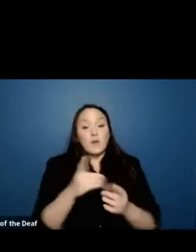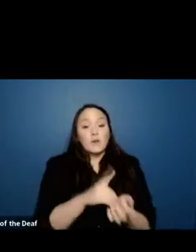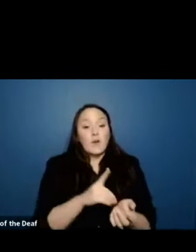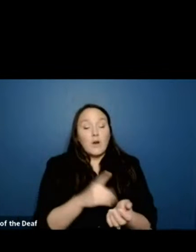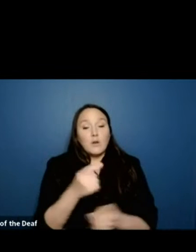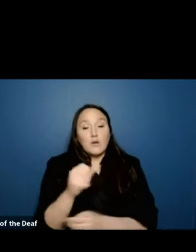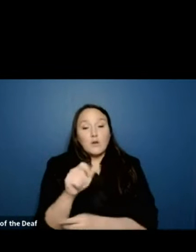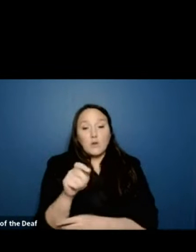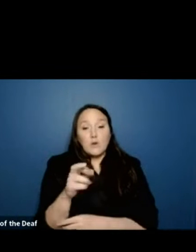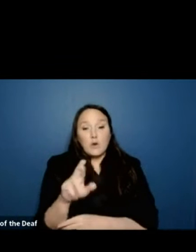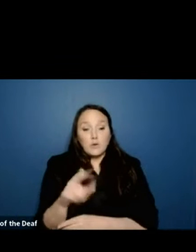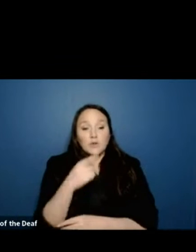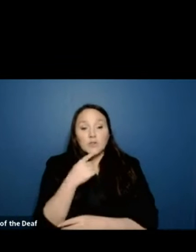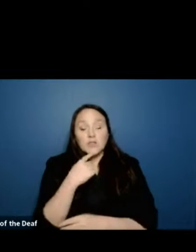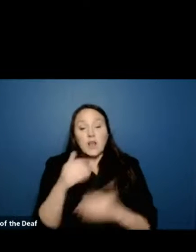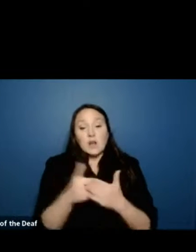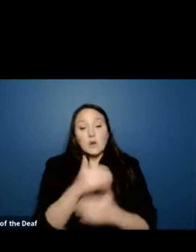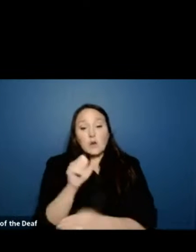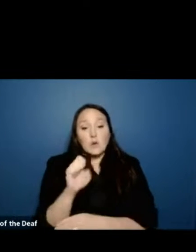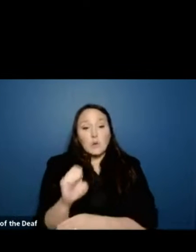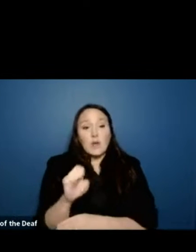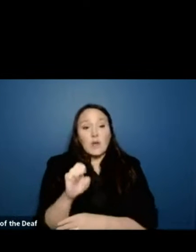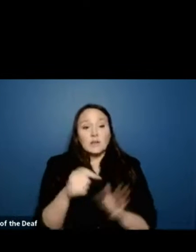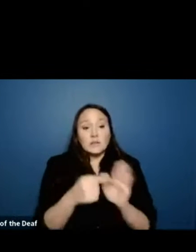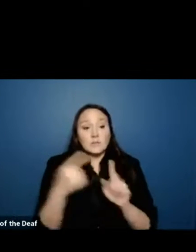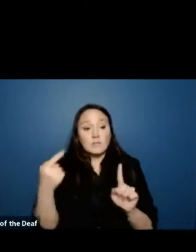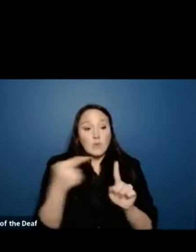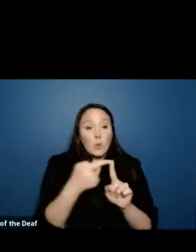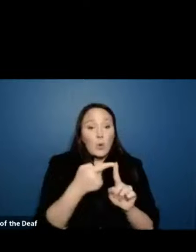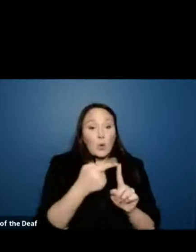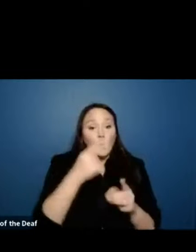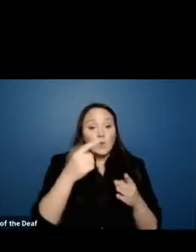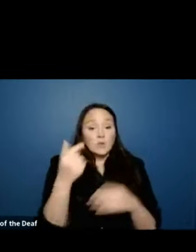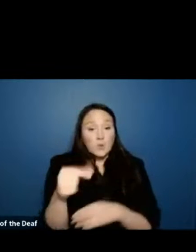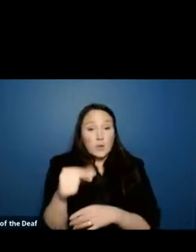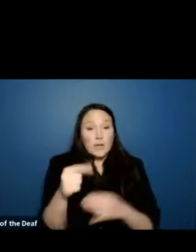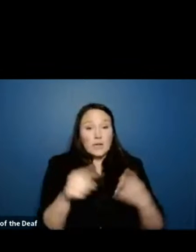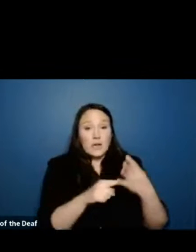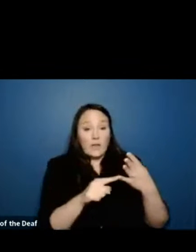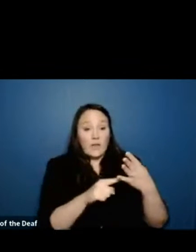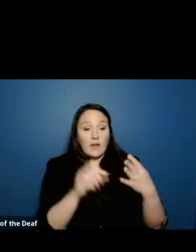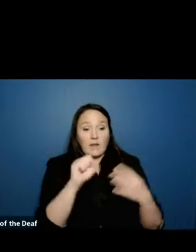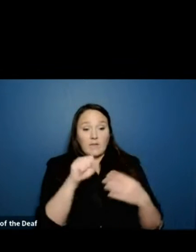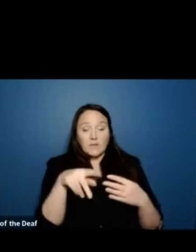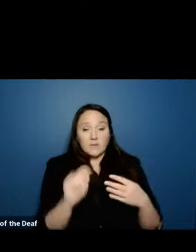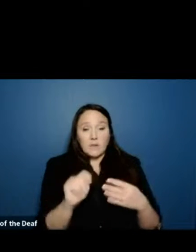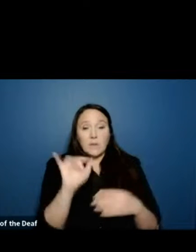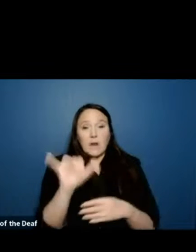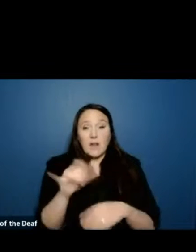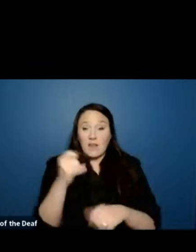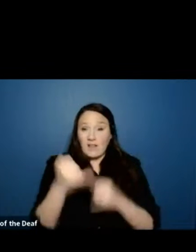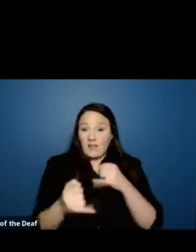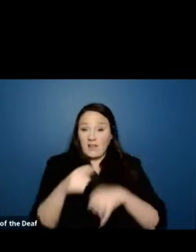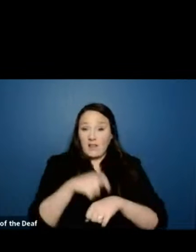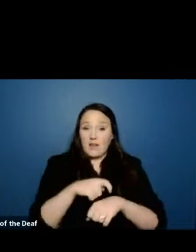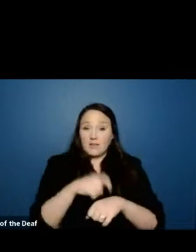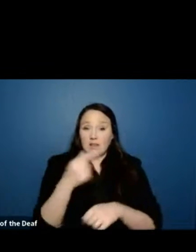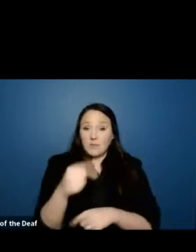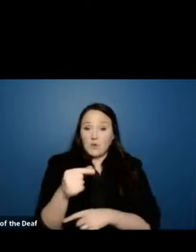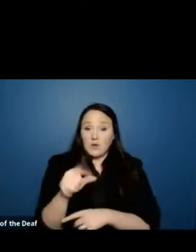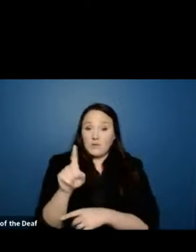new cases benchmark had last been green at the end of September. I just wanted to confirm whether that was the last time the benchmark was